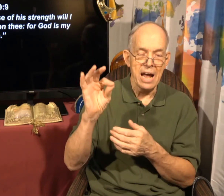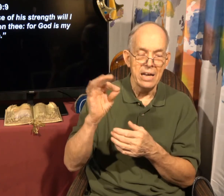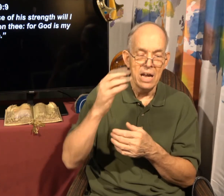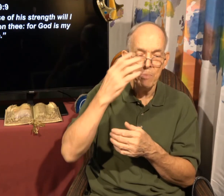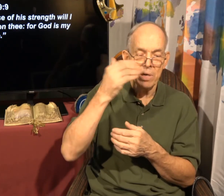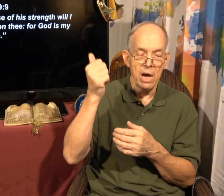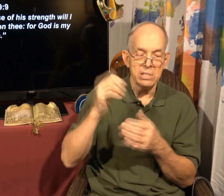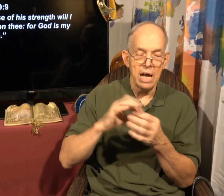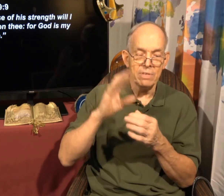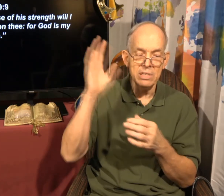deliverance.